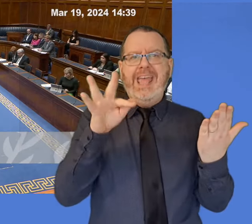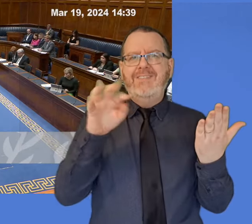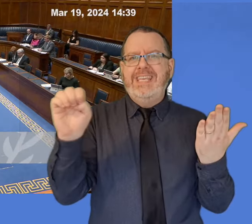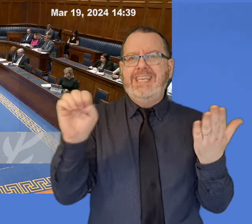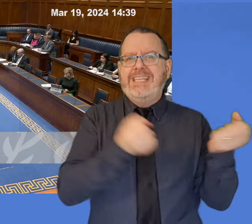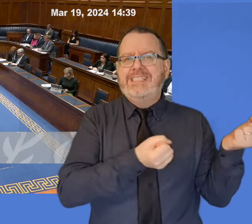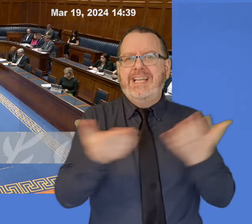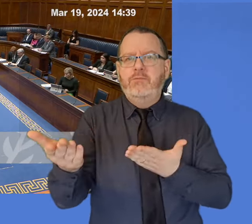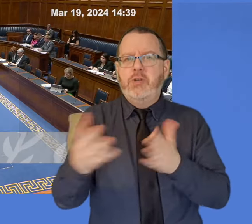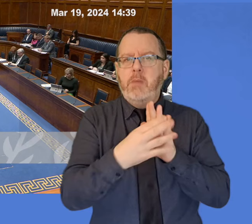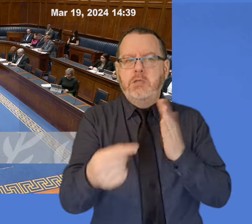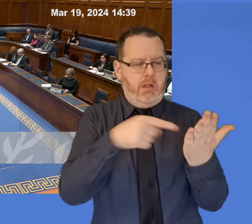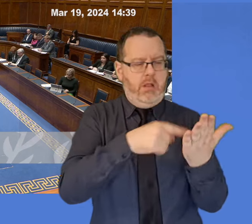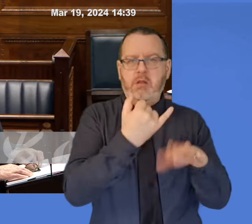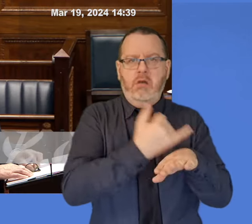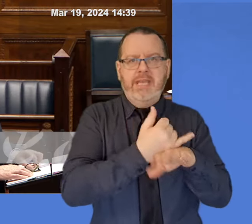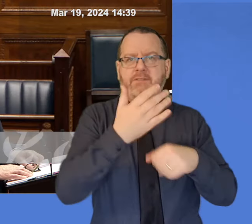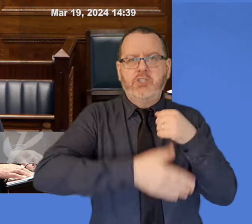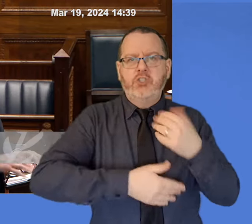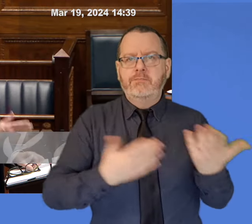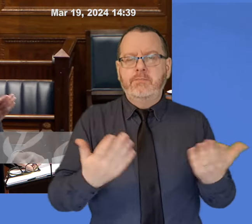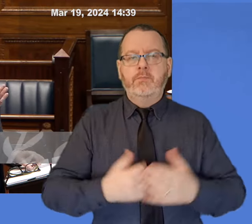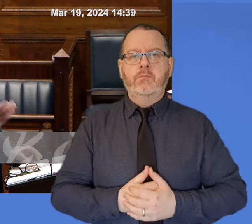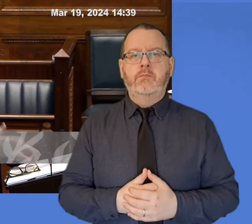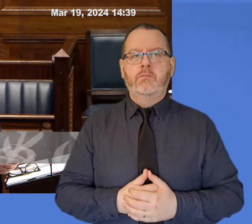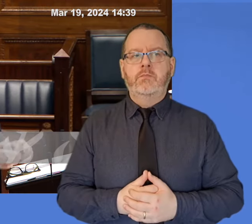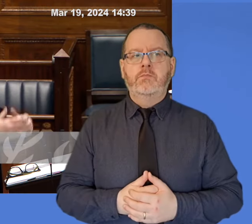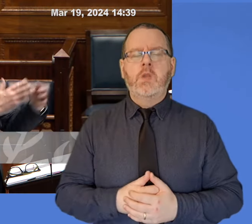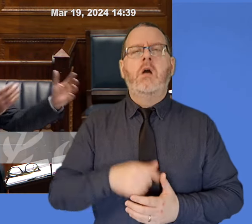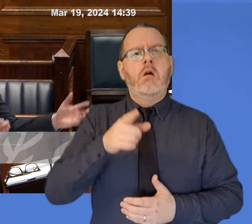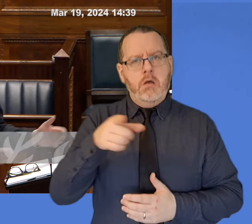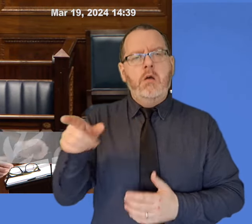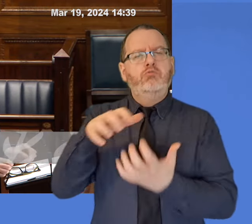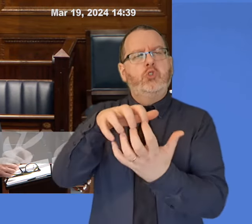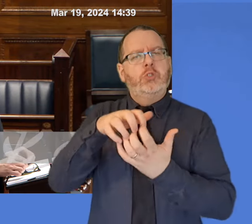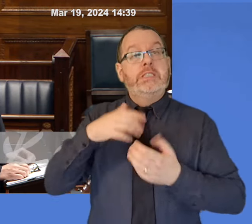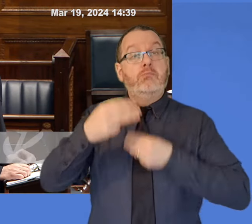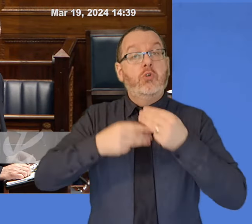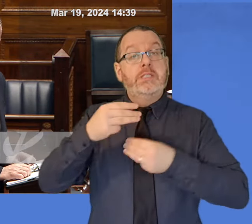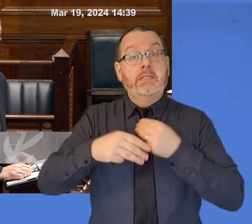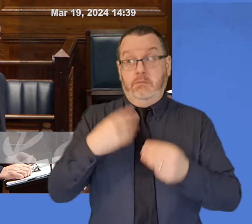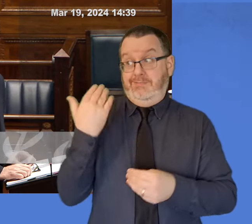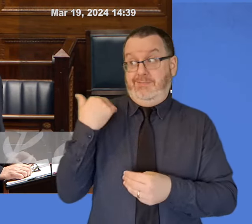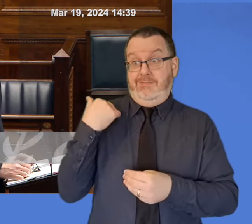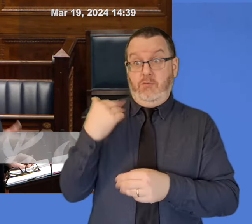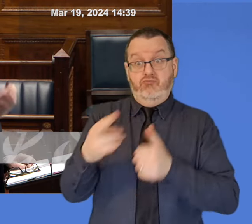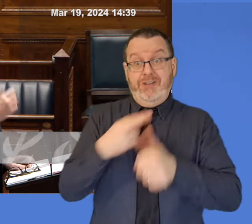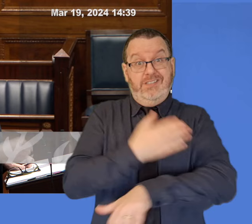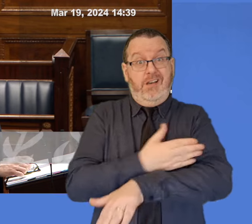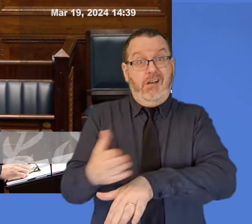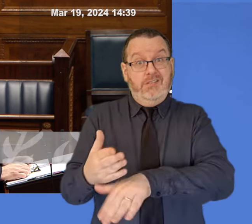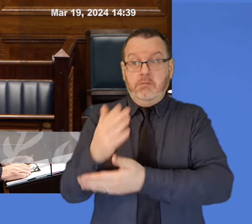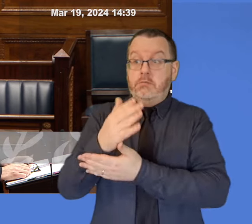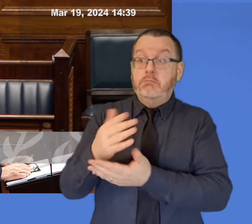In terms of the redundancy process, what we asked, it was already started. Expressions of interest had gone out to staff. There had been